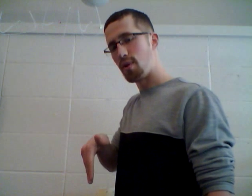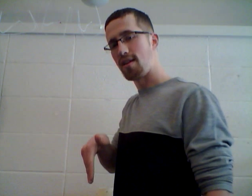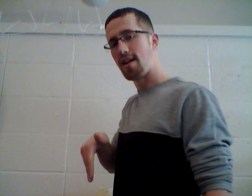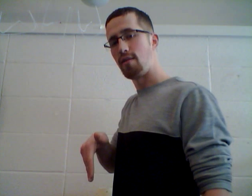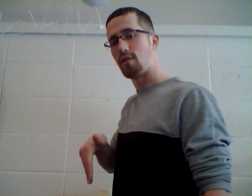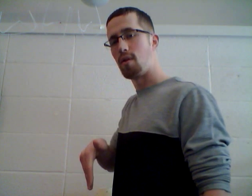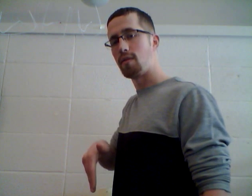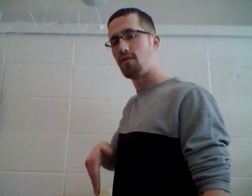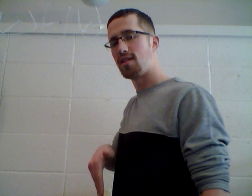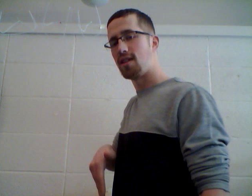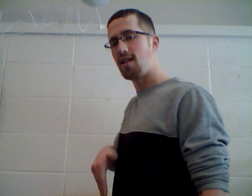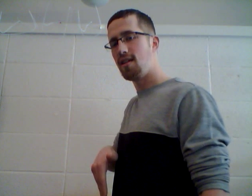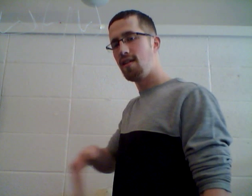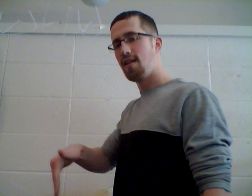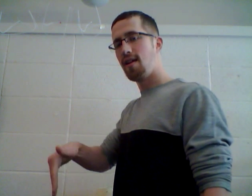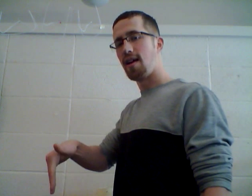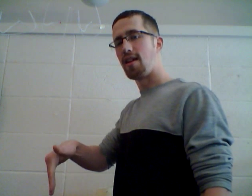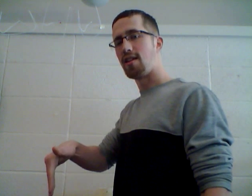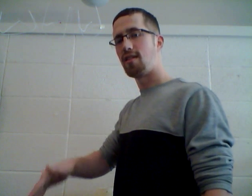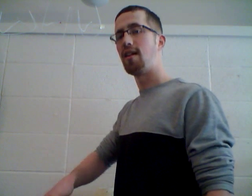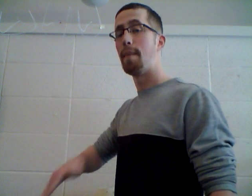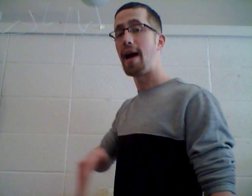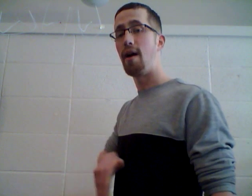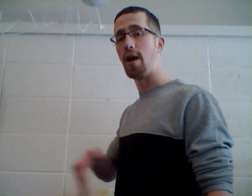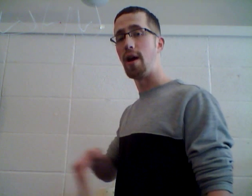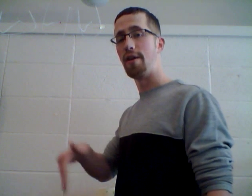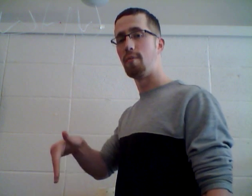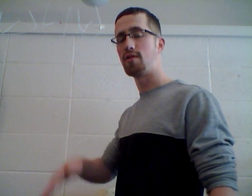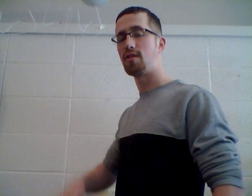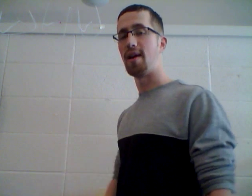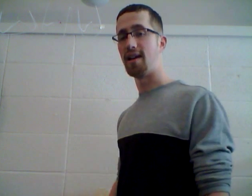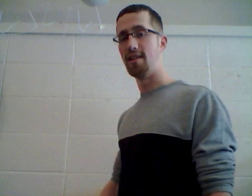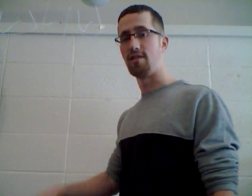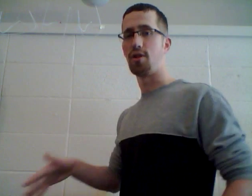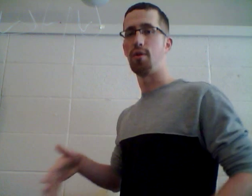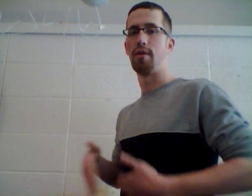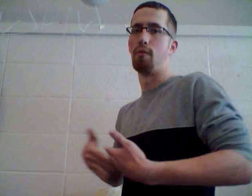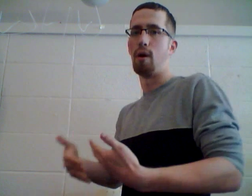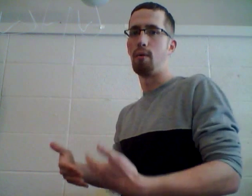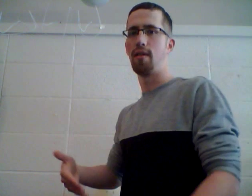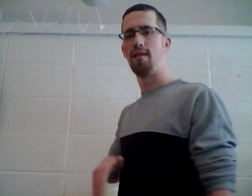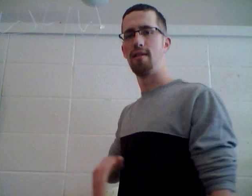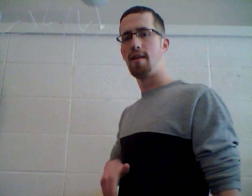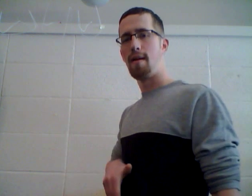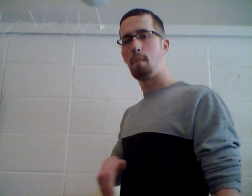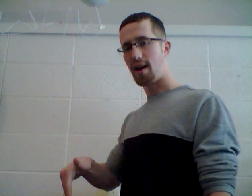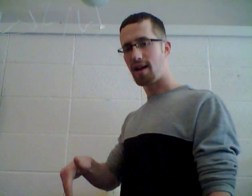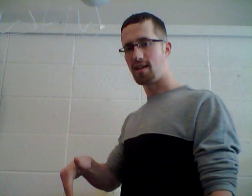point down with the palms facing in, and then it's going to come out away from your stomach to show the growth. Pregnant.